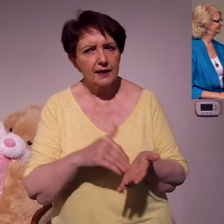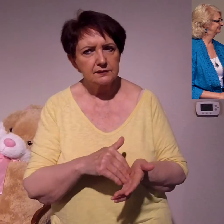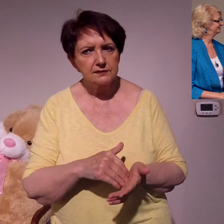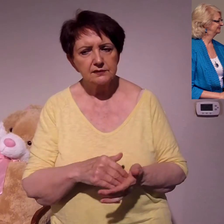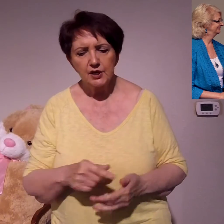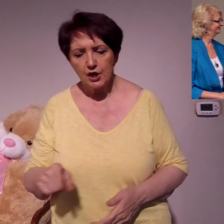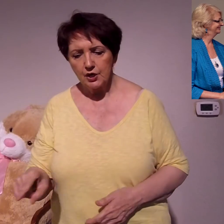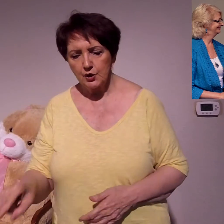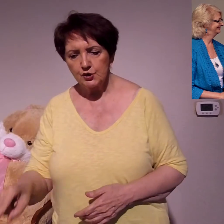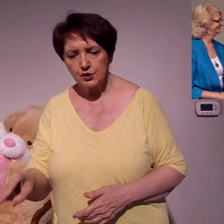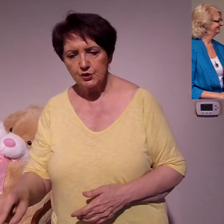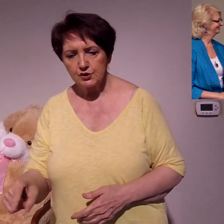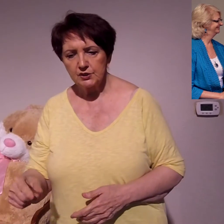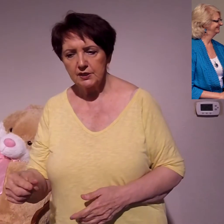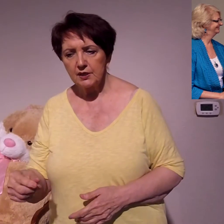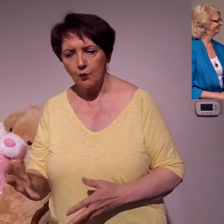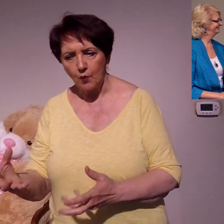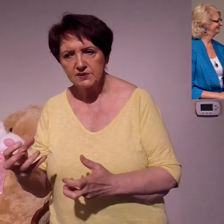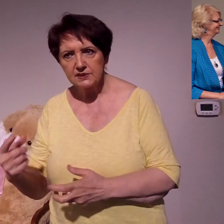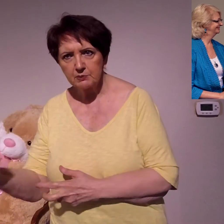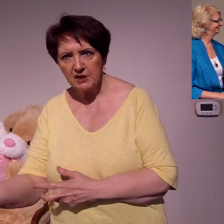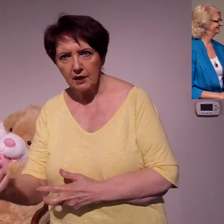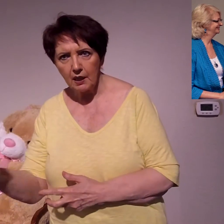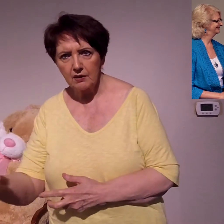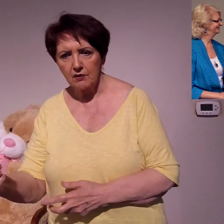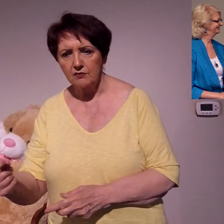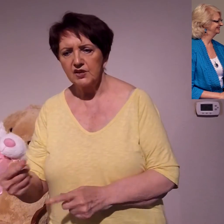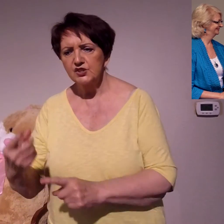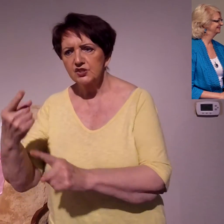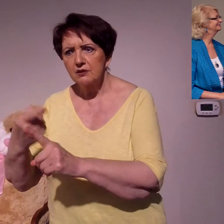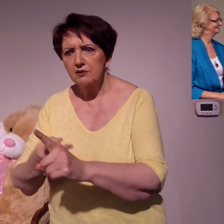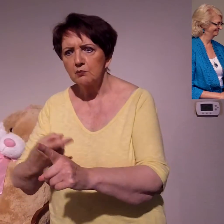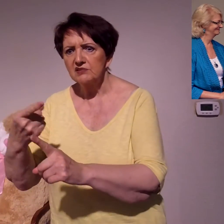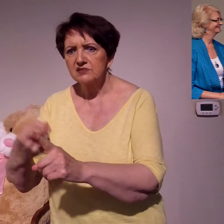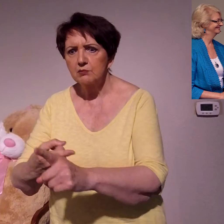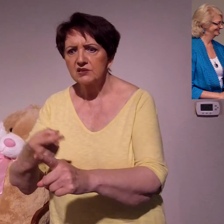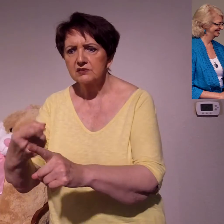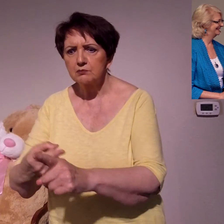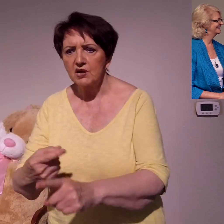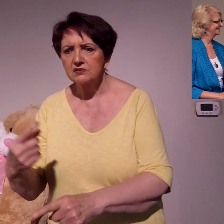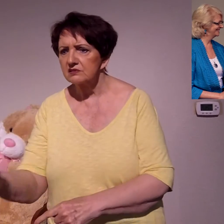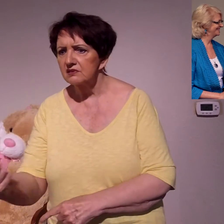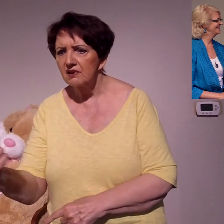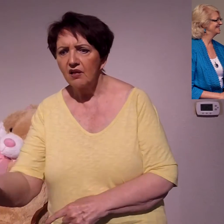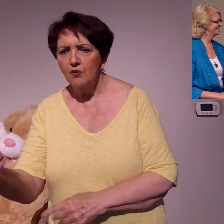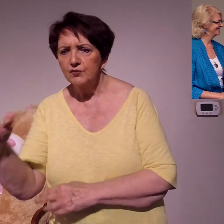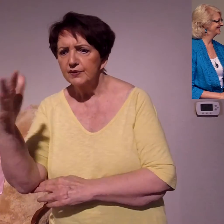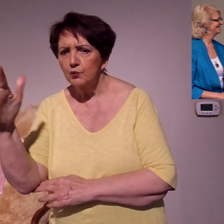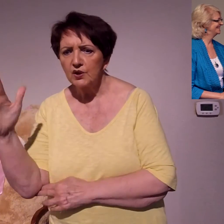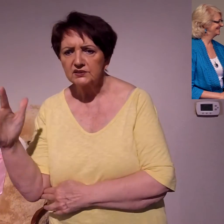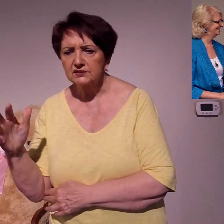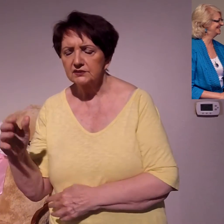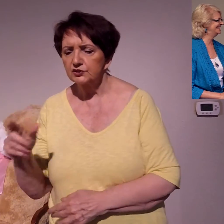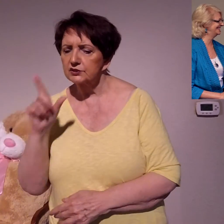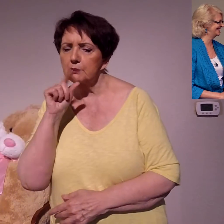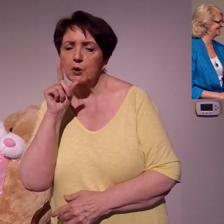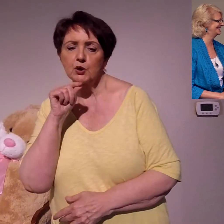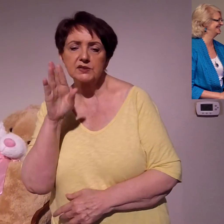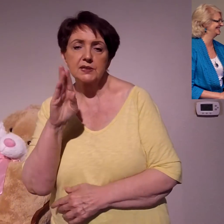that are kind of an annoyance, to actually see, no, that's the difference and how great that is. And to,